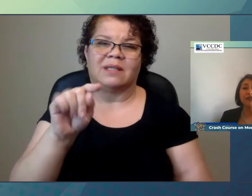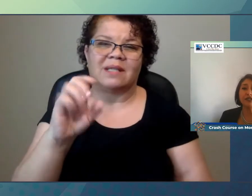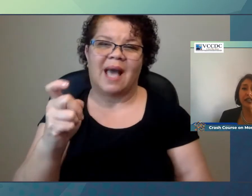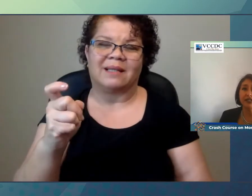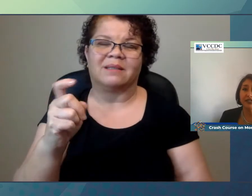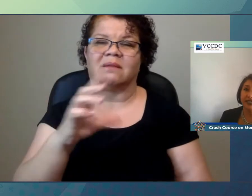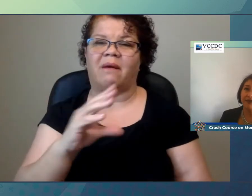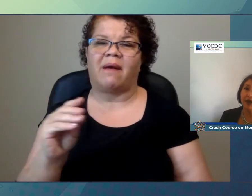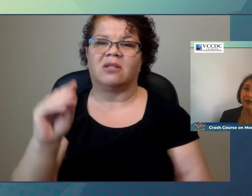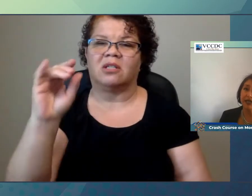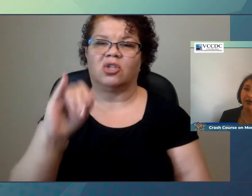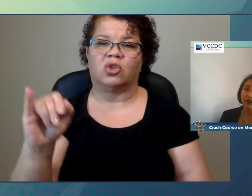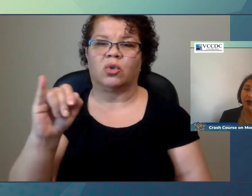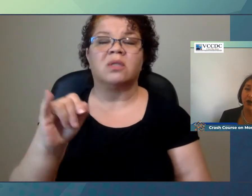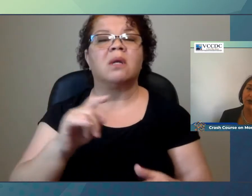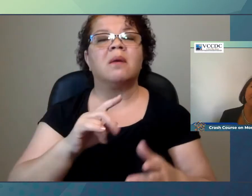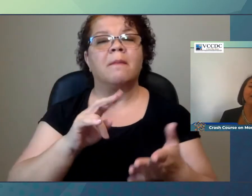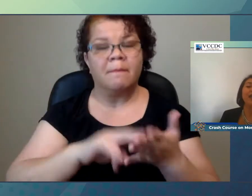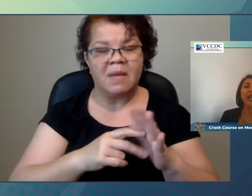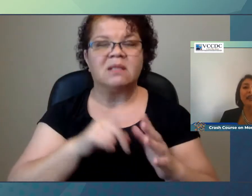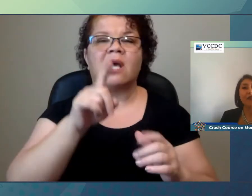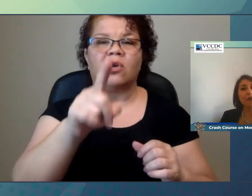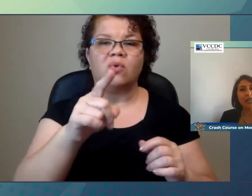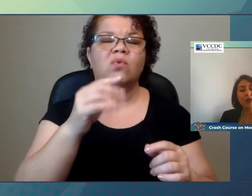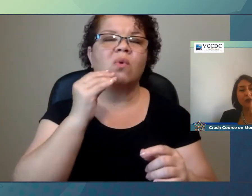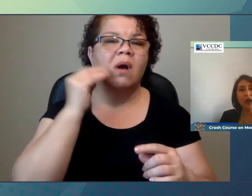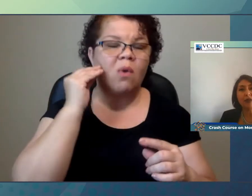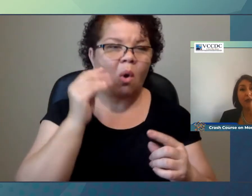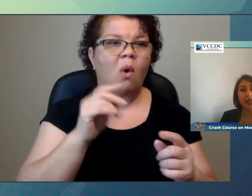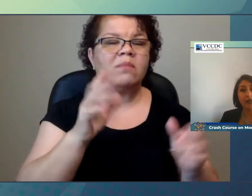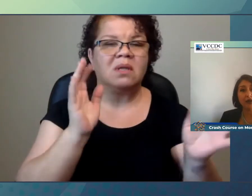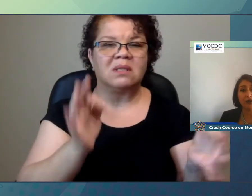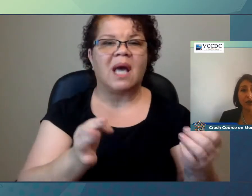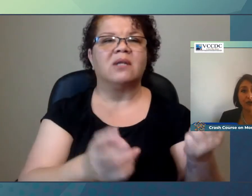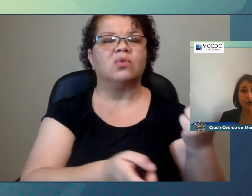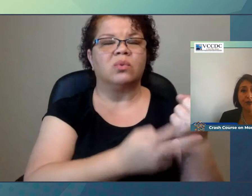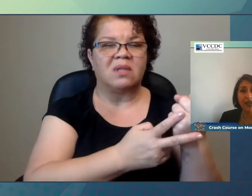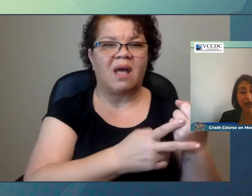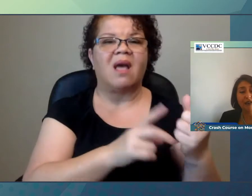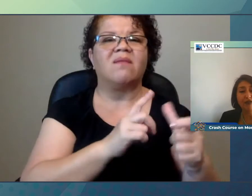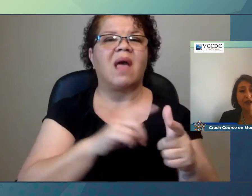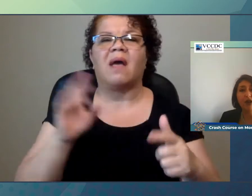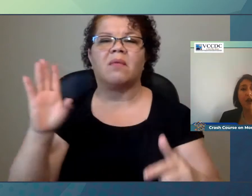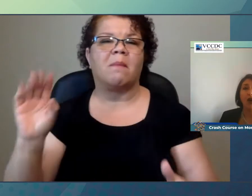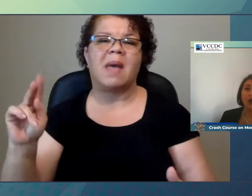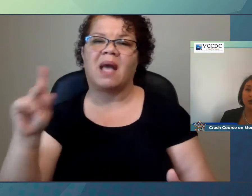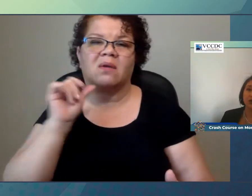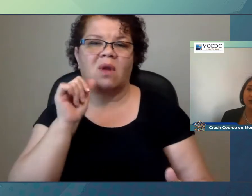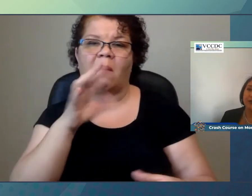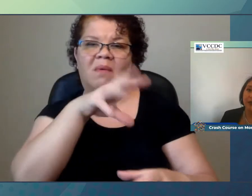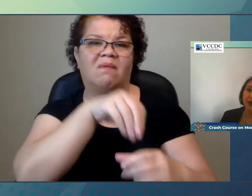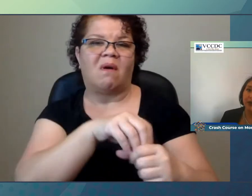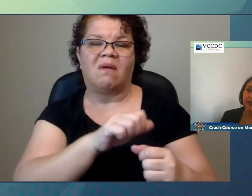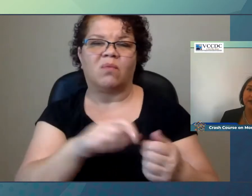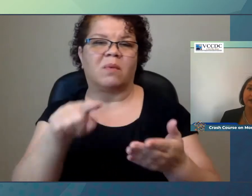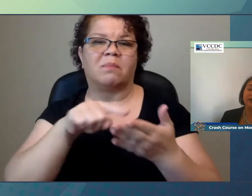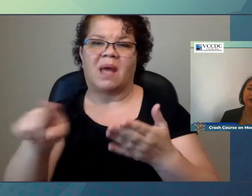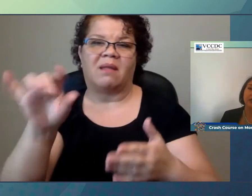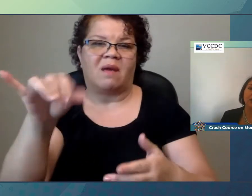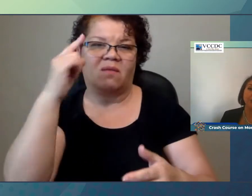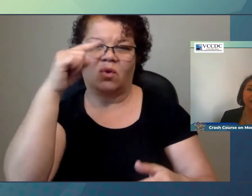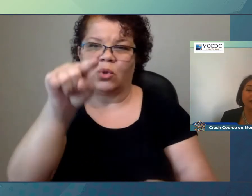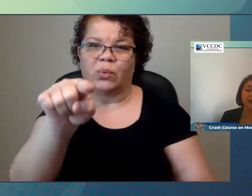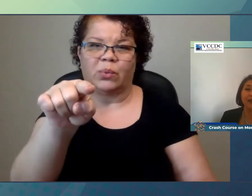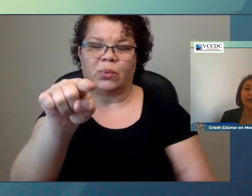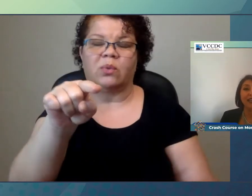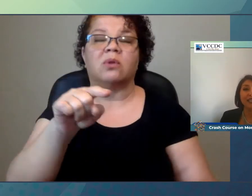that you've decided to save that money on your own, and the bank will not be paying those on your behalf. Also remember, what is included